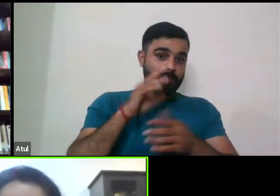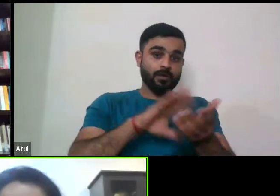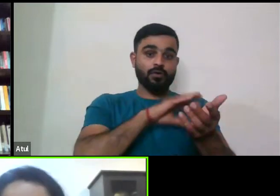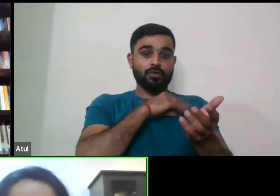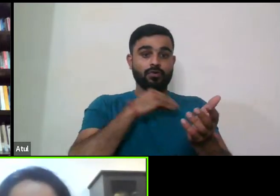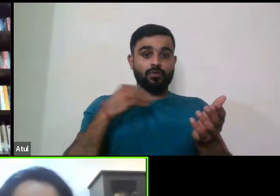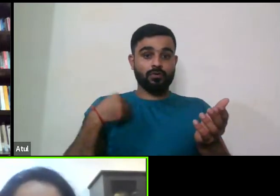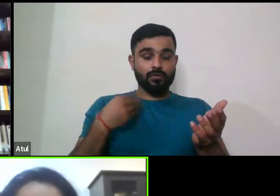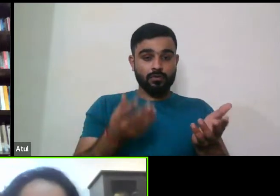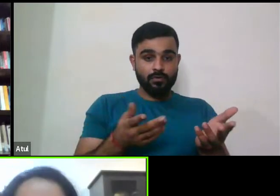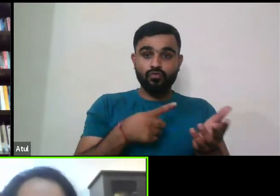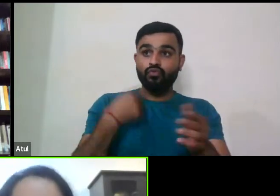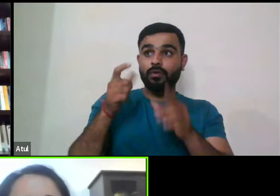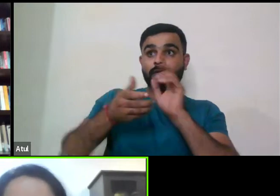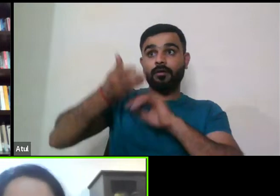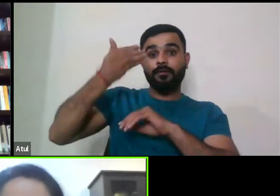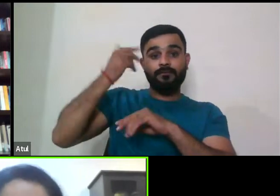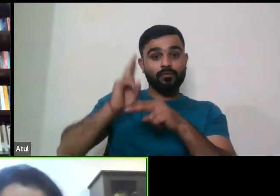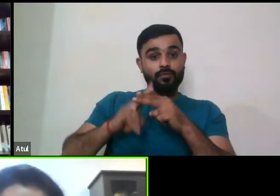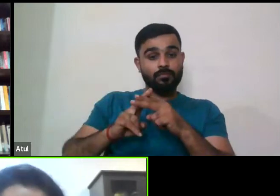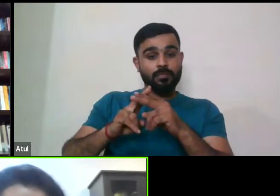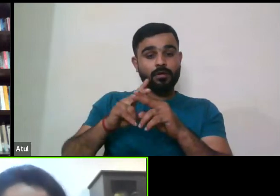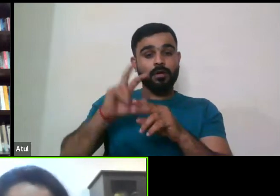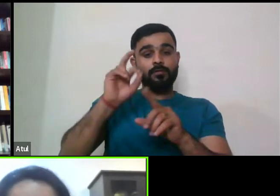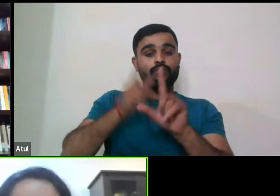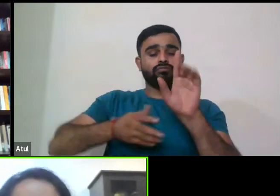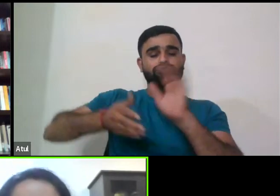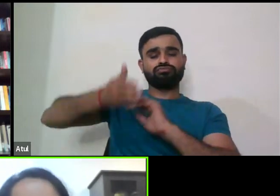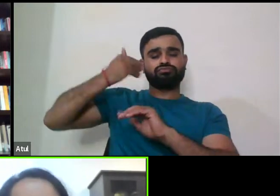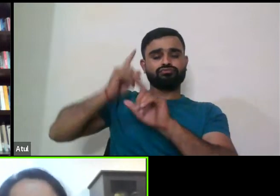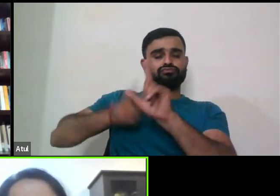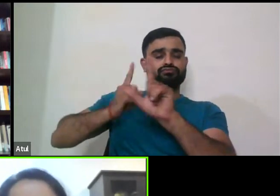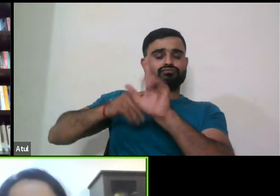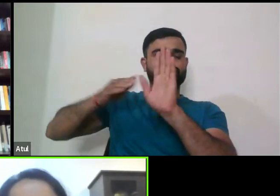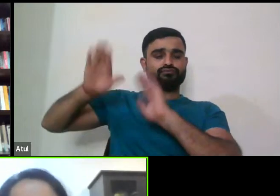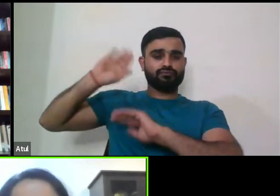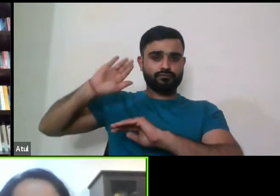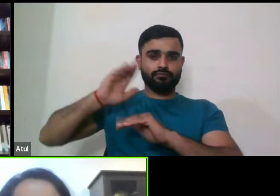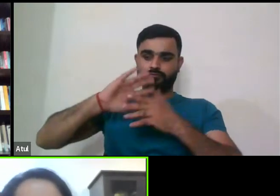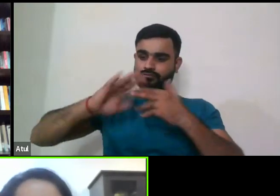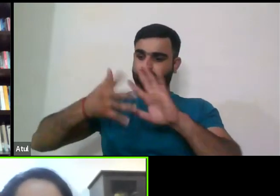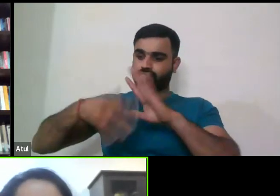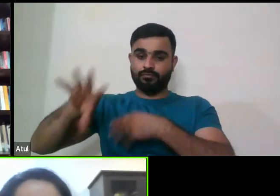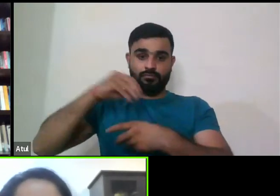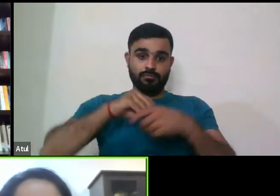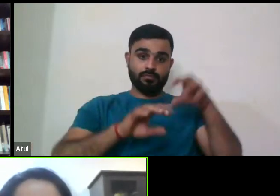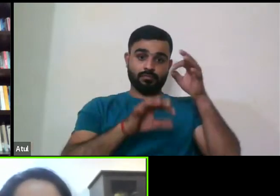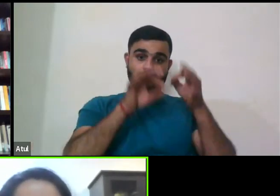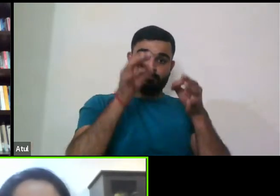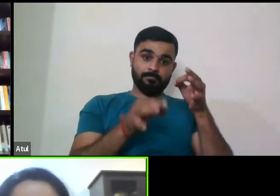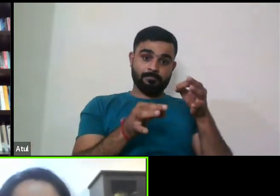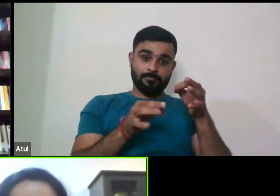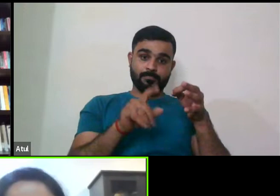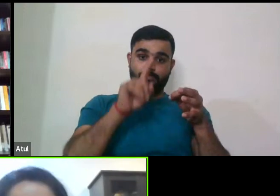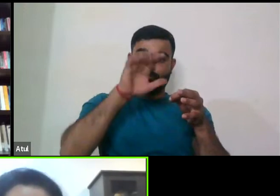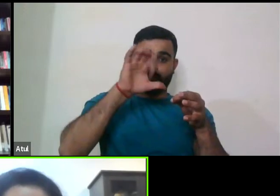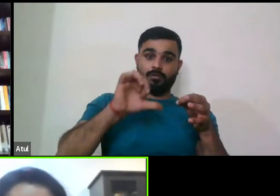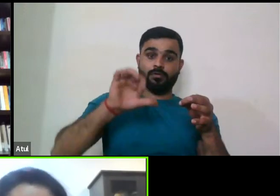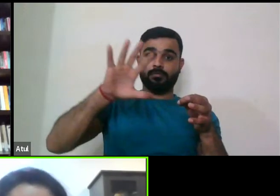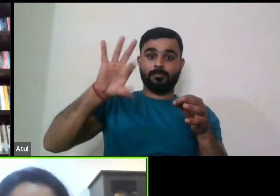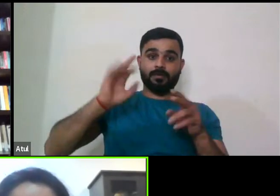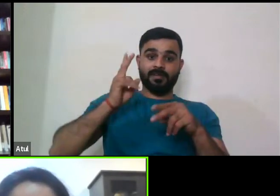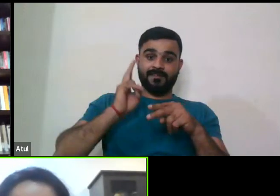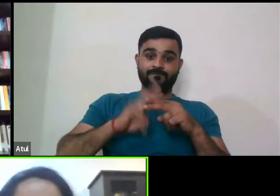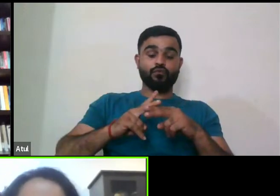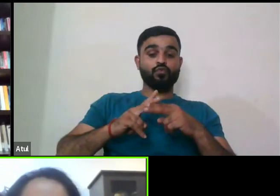doctor who was there a decade ago wouldn't be able to function. But you bring a judge who was in 1950s to a